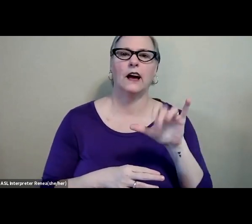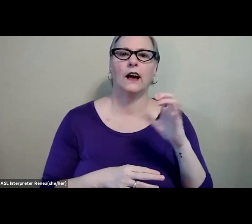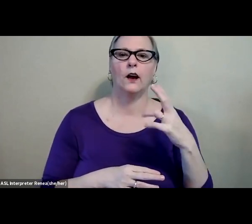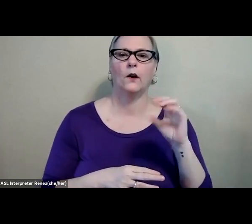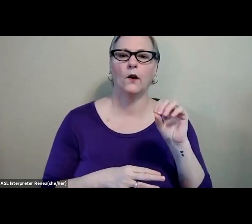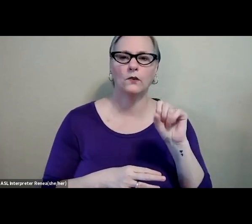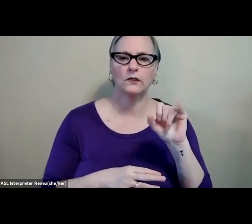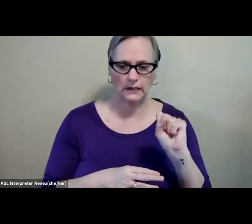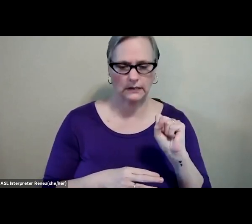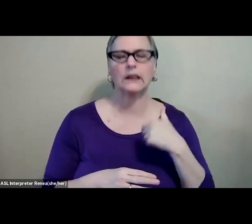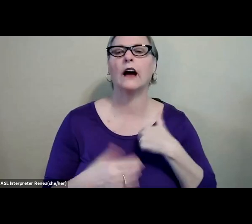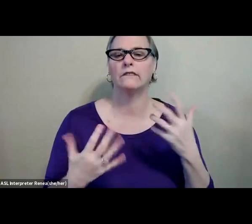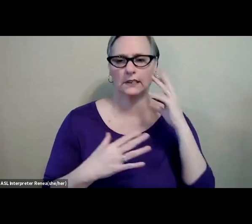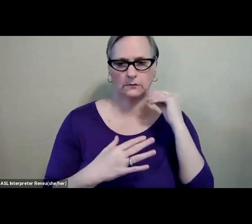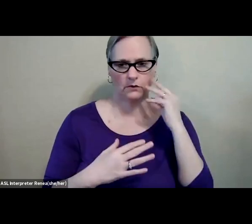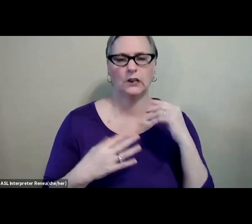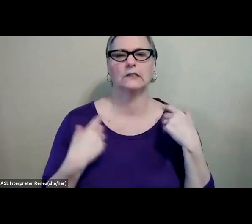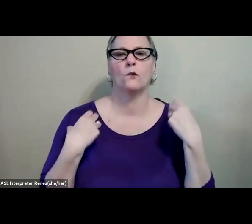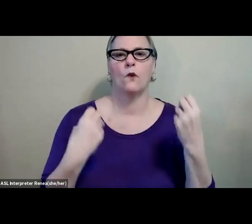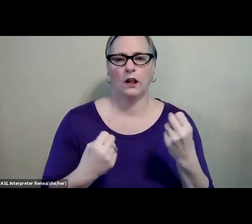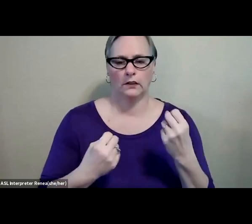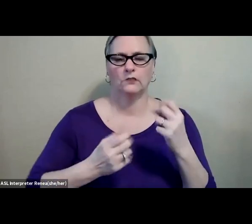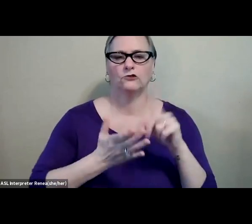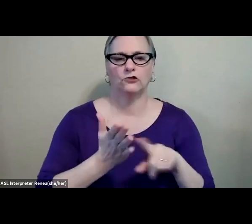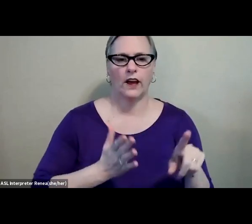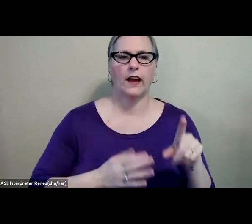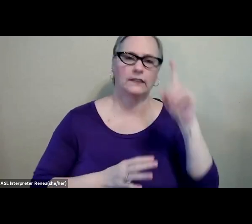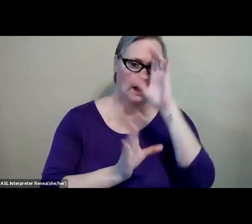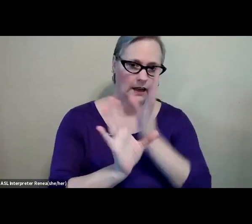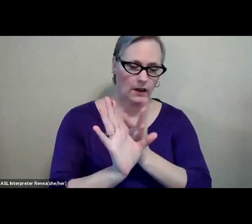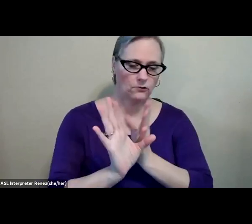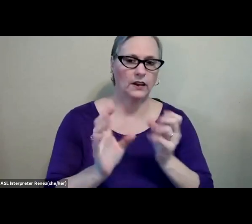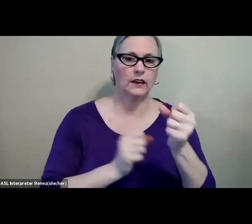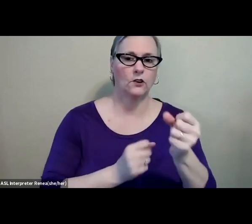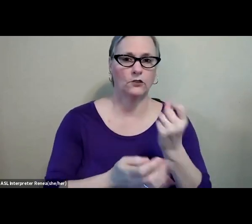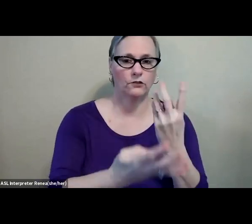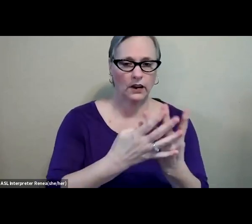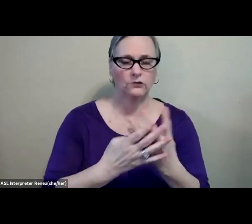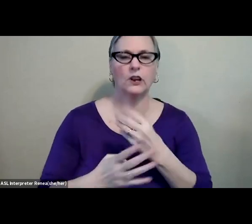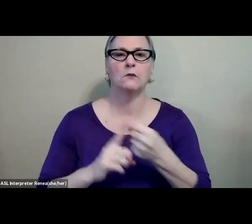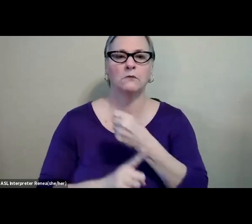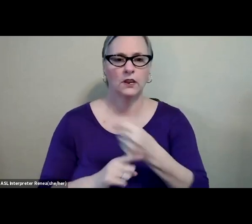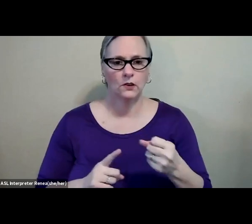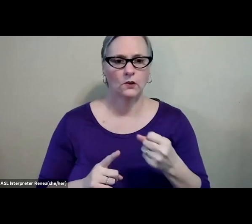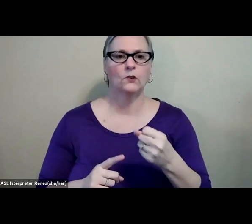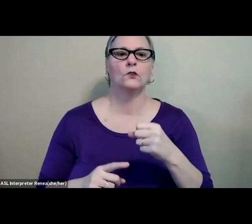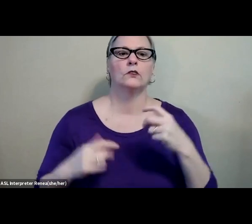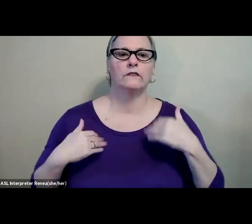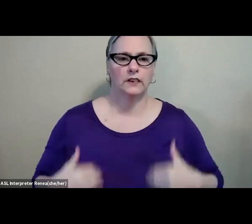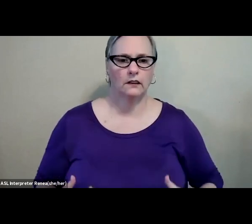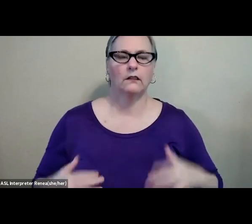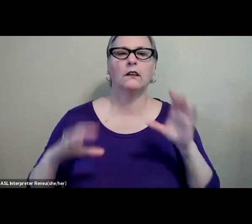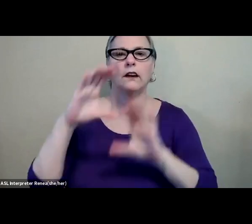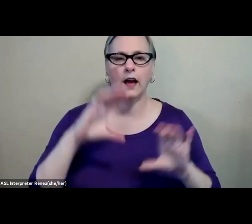-called welfare checks uh psychiatric incarceration and abuse including seclusion physical and chemical restraint